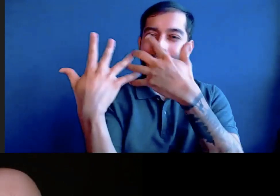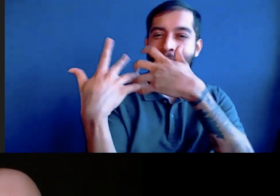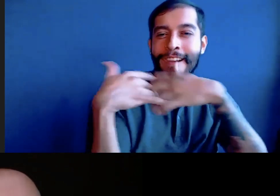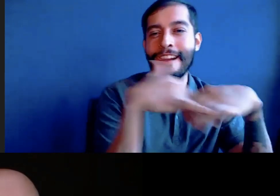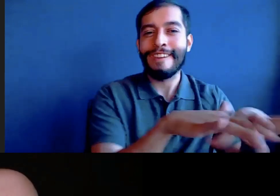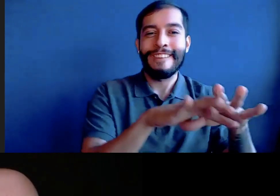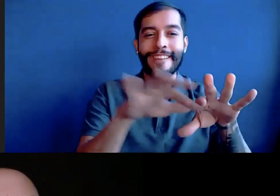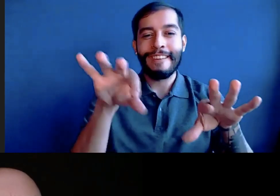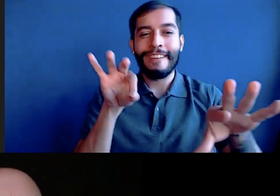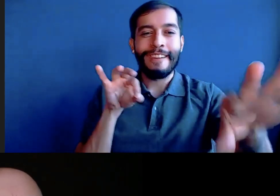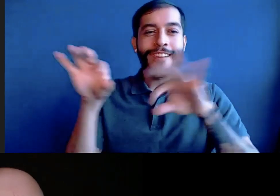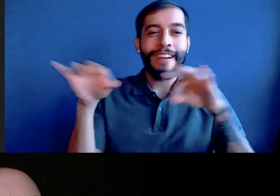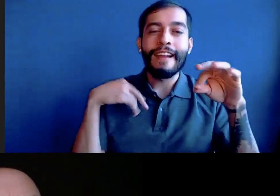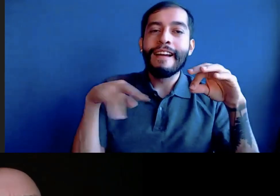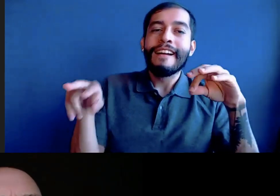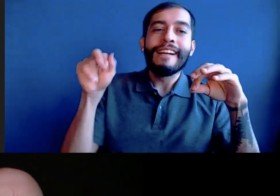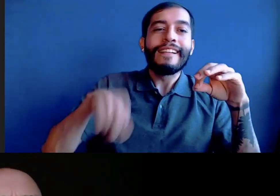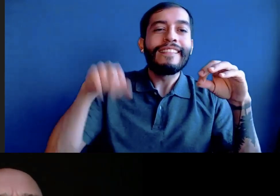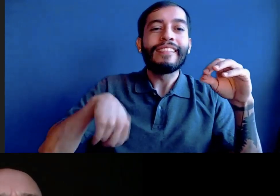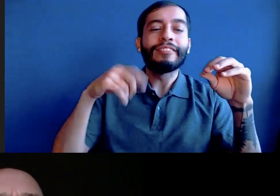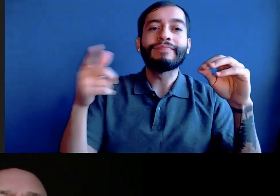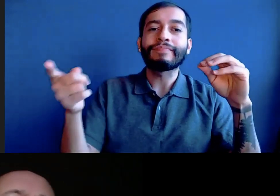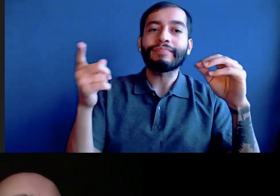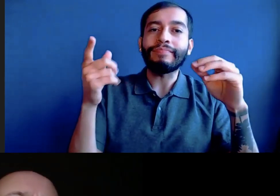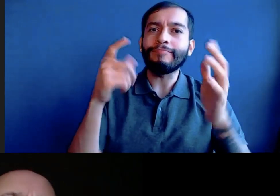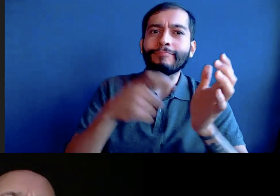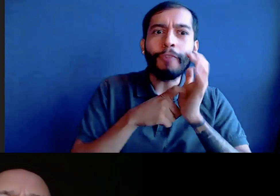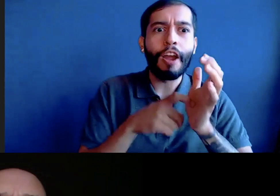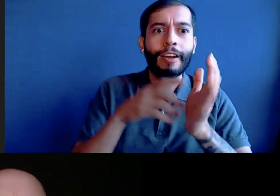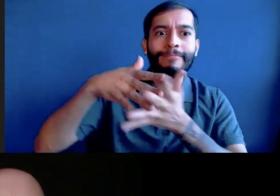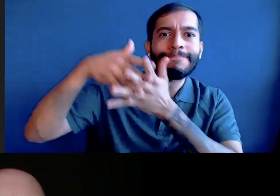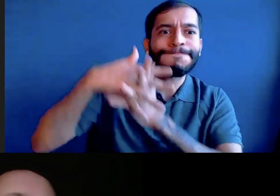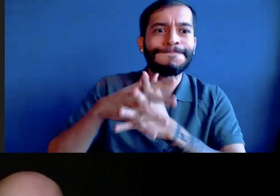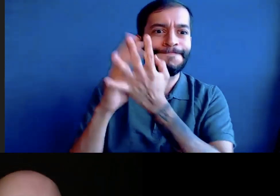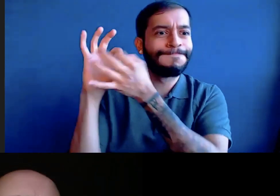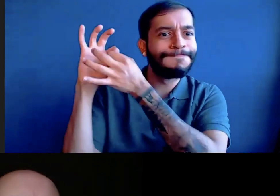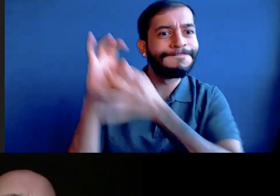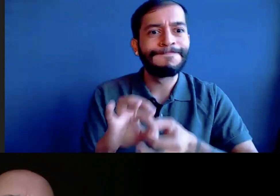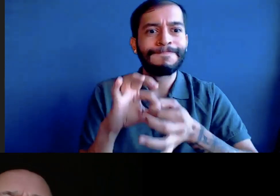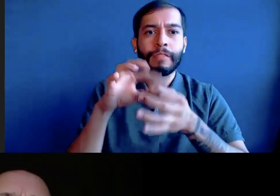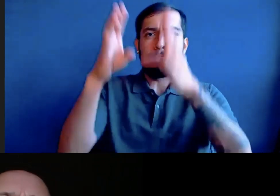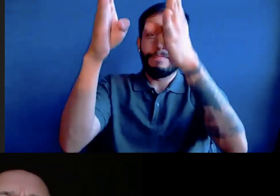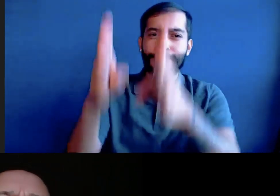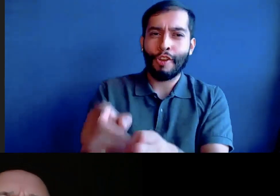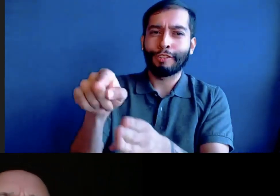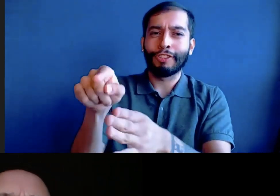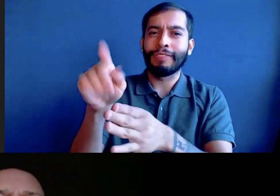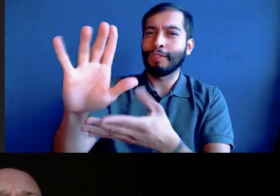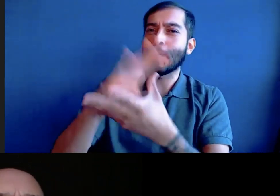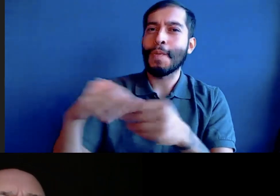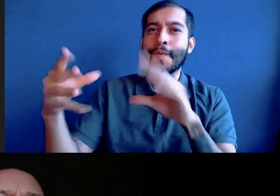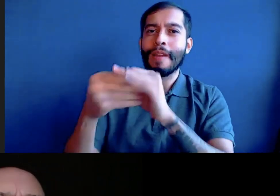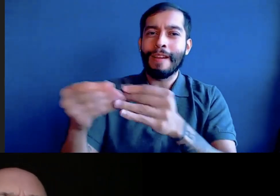rooted in the people whose stories he's telling. But to do that with neurodiverse people takes time. You know, it's not the sort of thing you